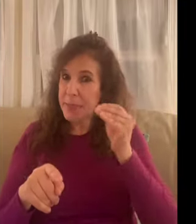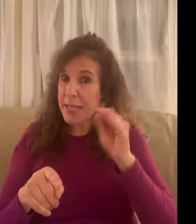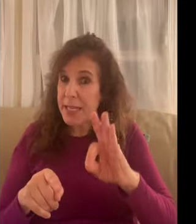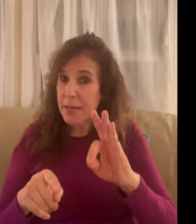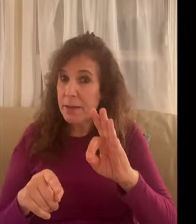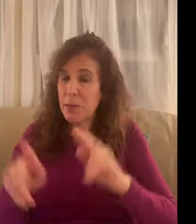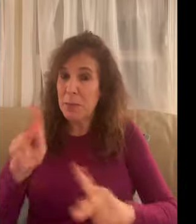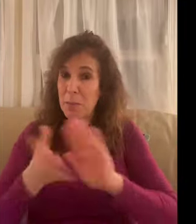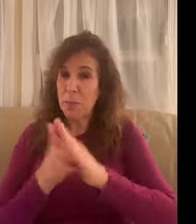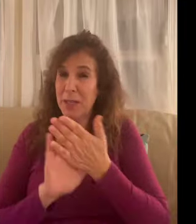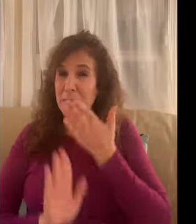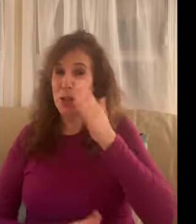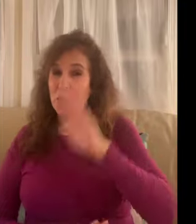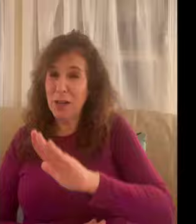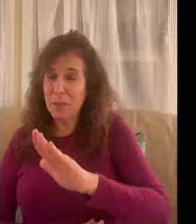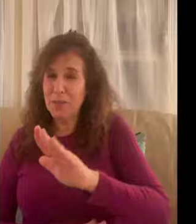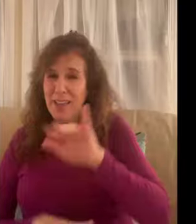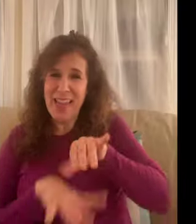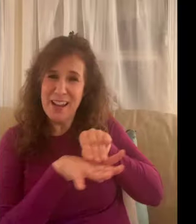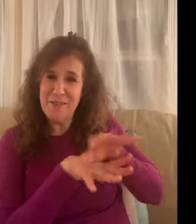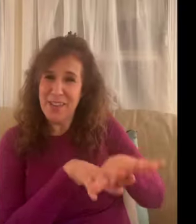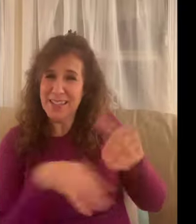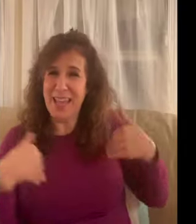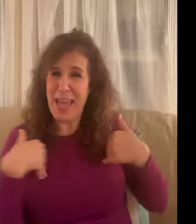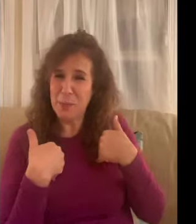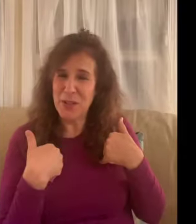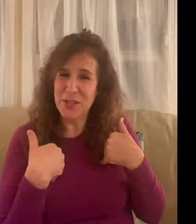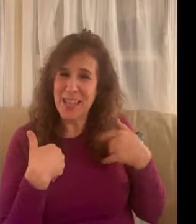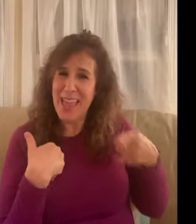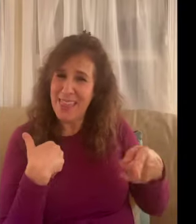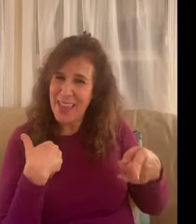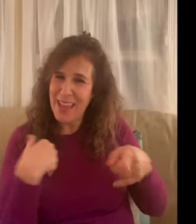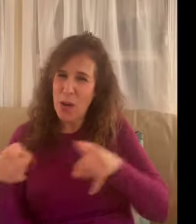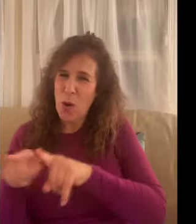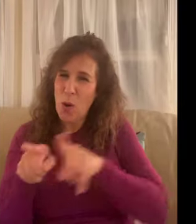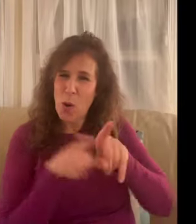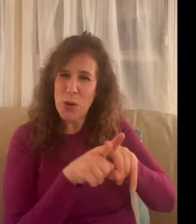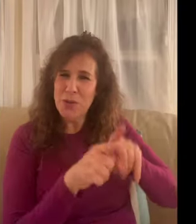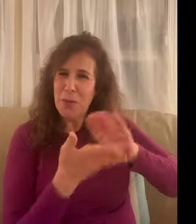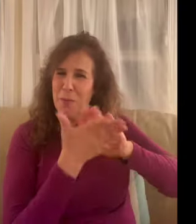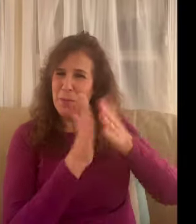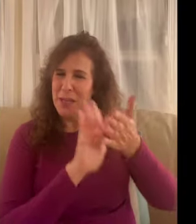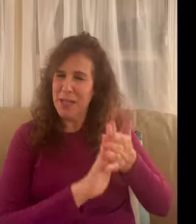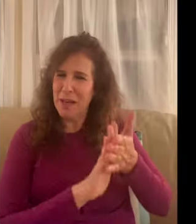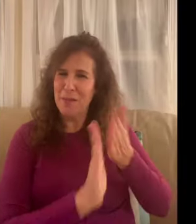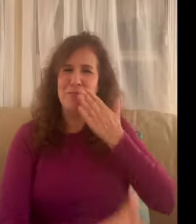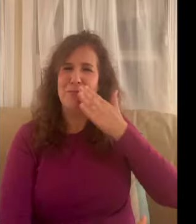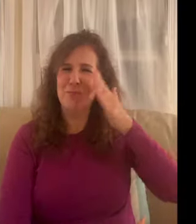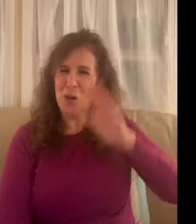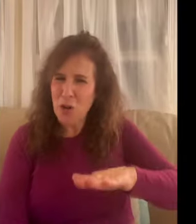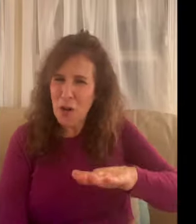has that effect on the animal world, and in some way the animals also became more corrupt, became, I don't know, more